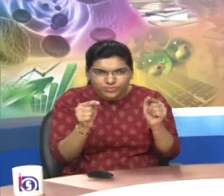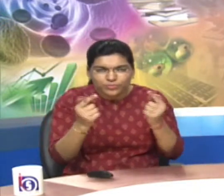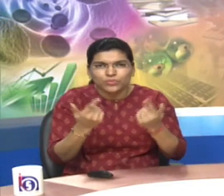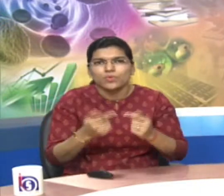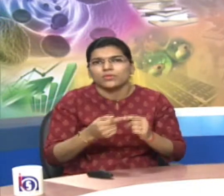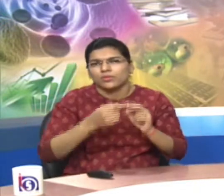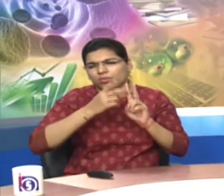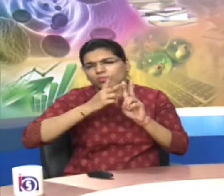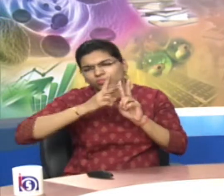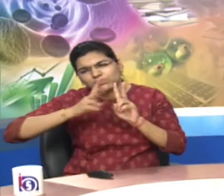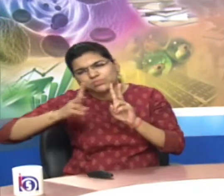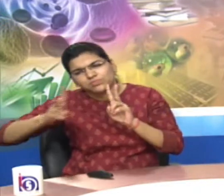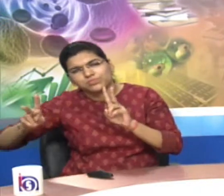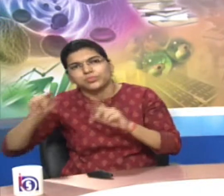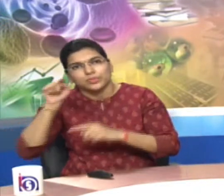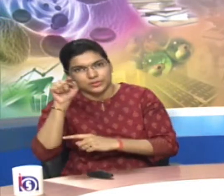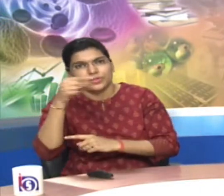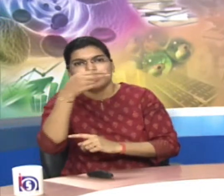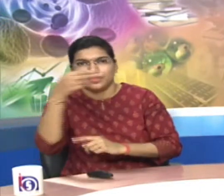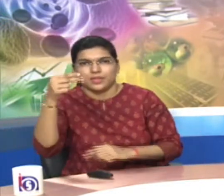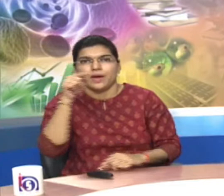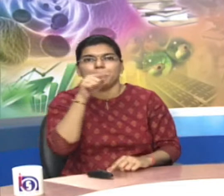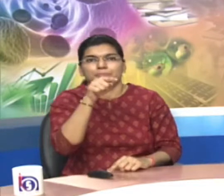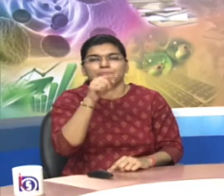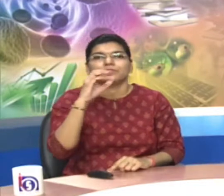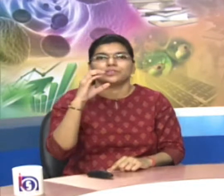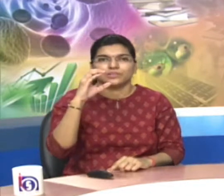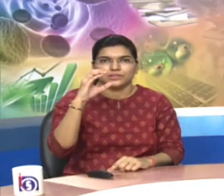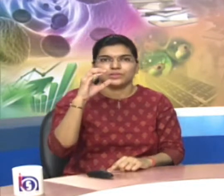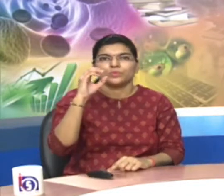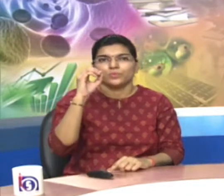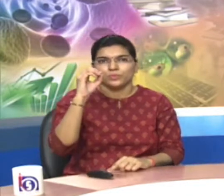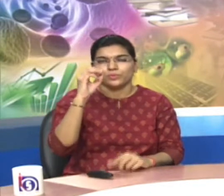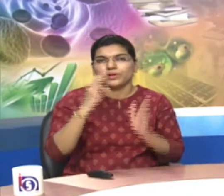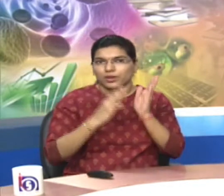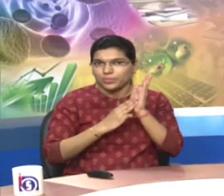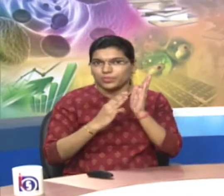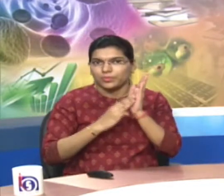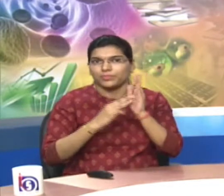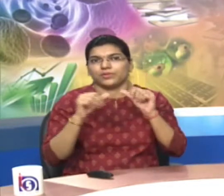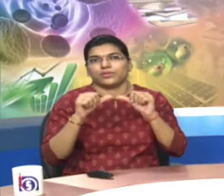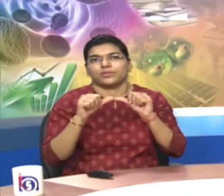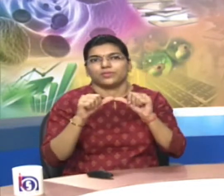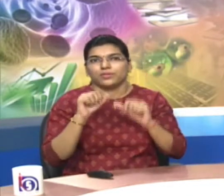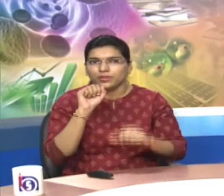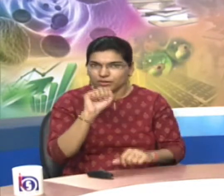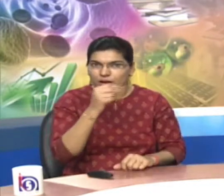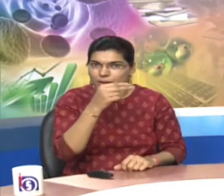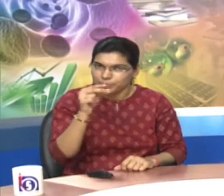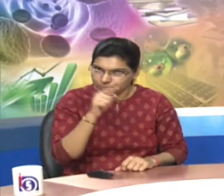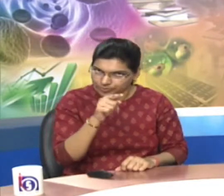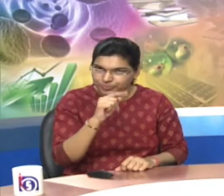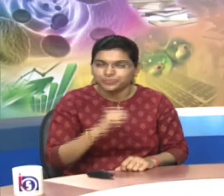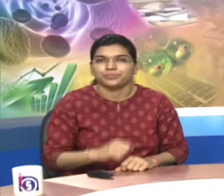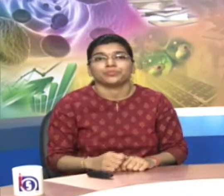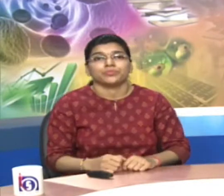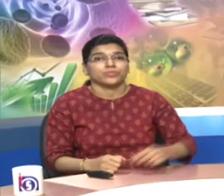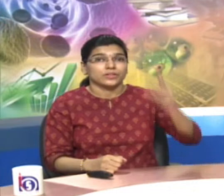There are different types of commas. So all those commas are known as comma. This is the